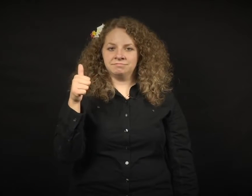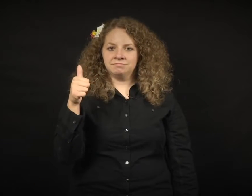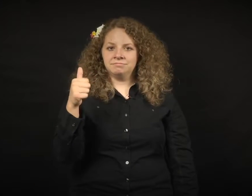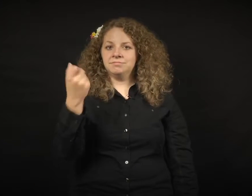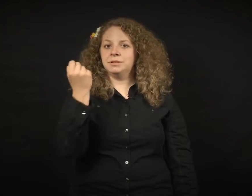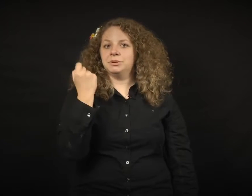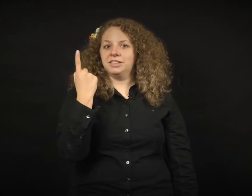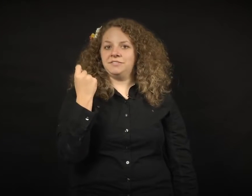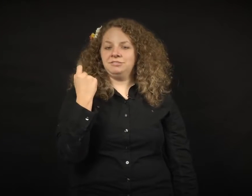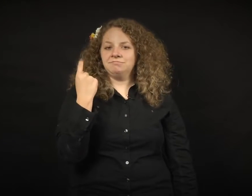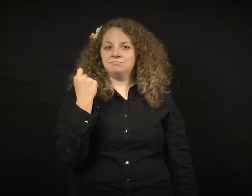number 11,